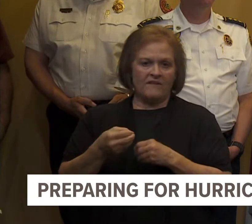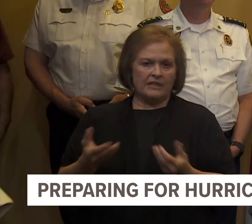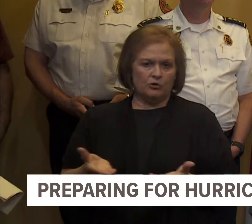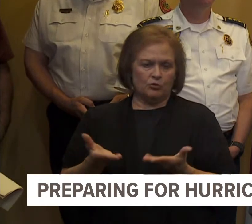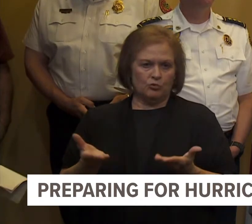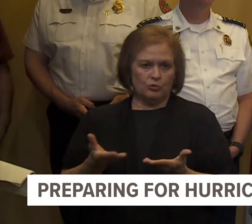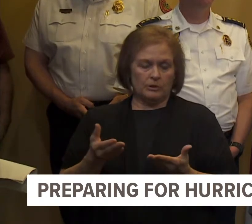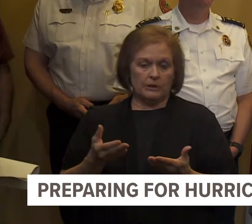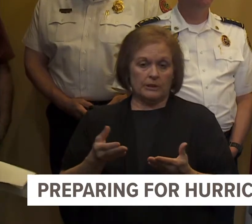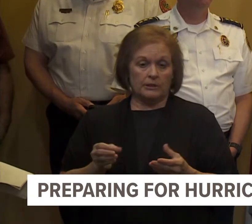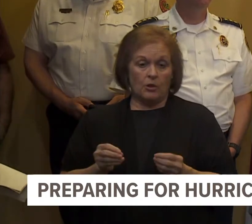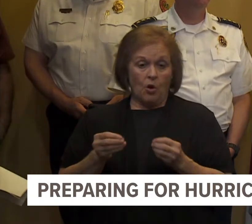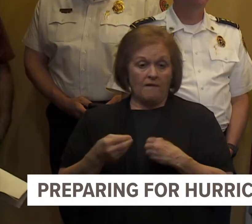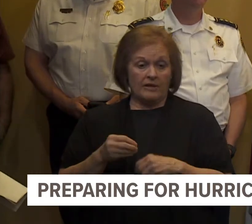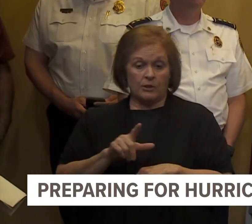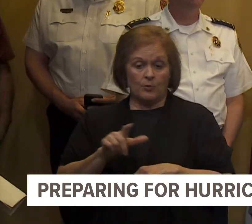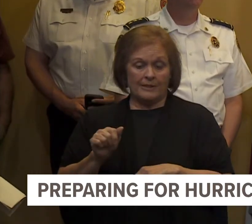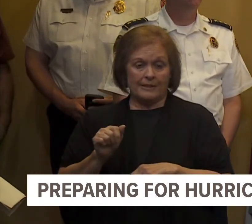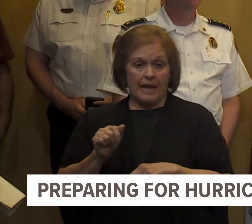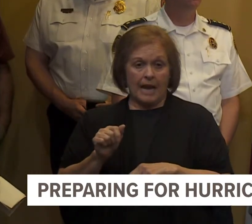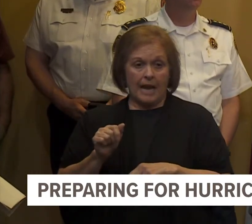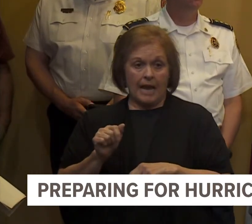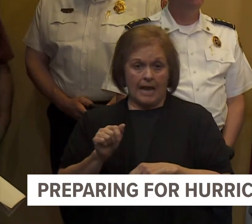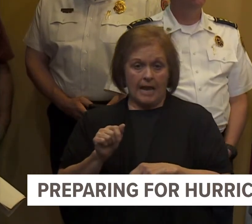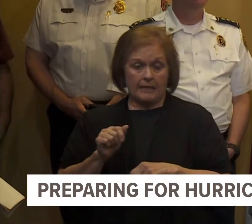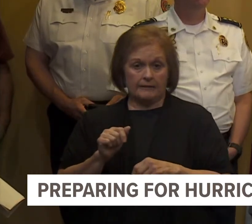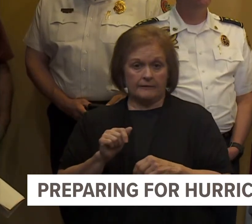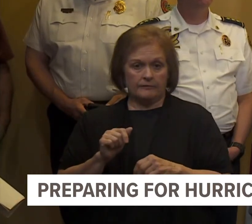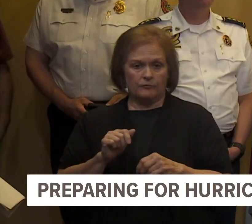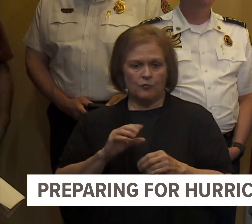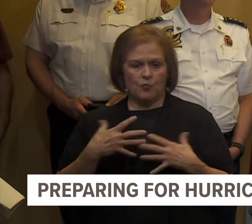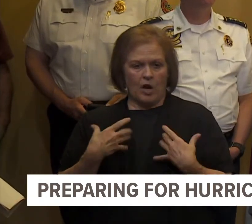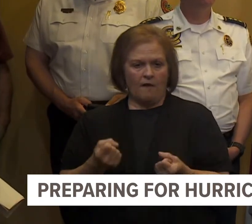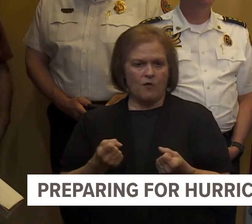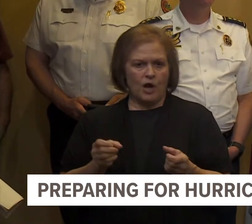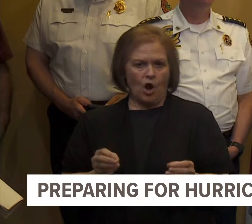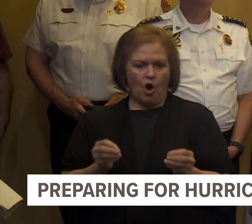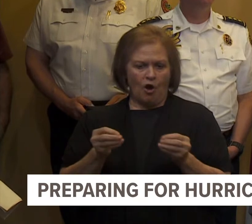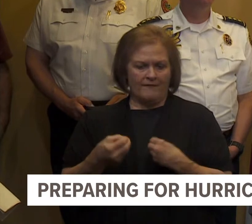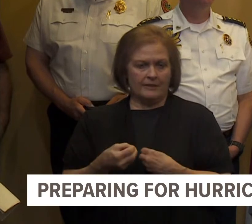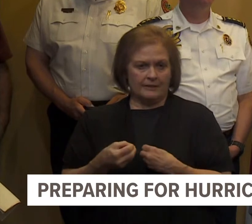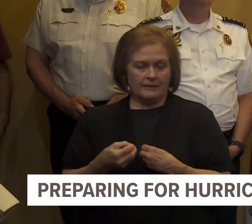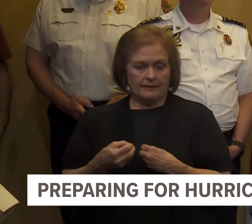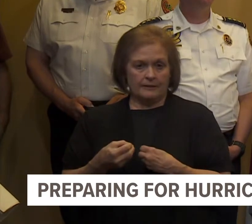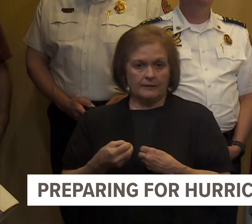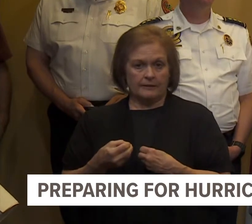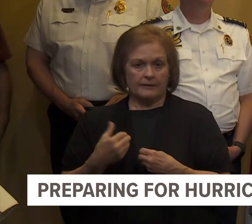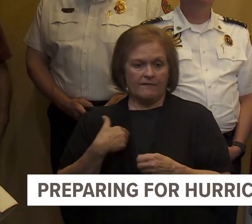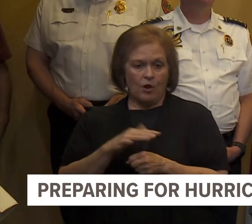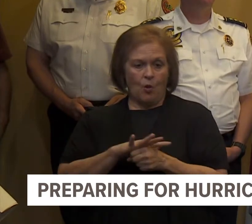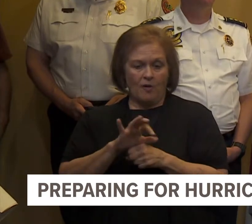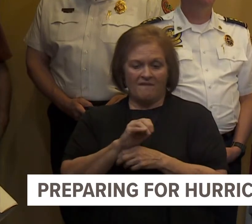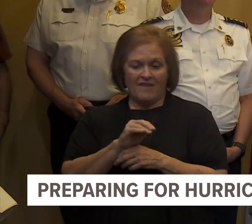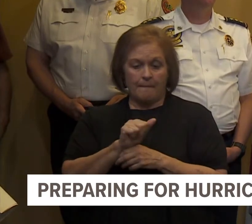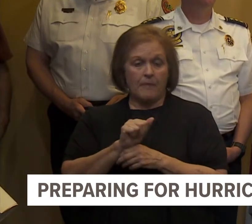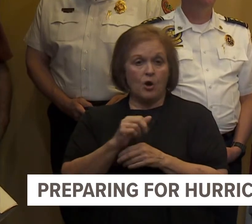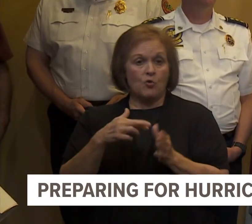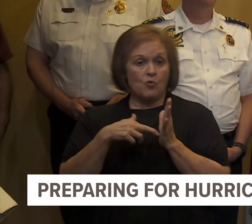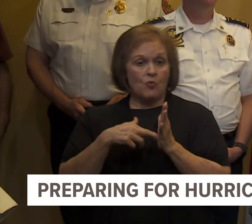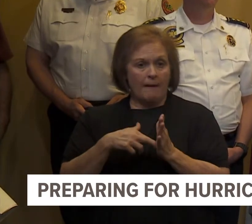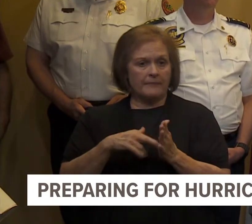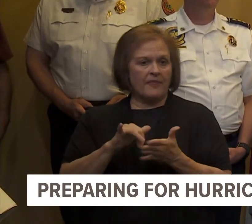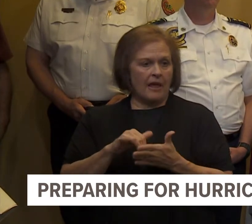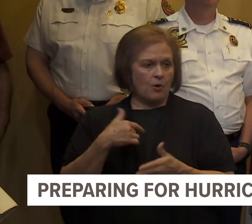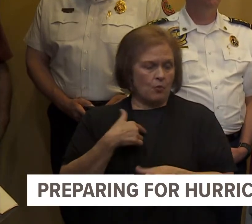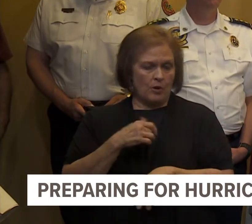The Louisiana Integrated Recovery Office is here. We have local FEMA reps that we